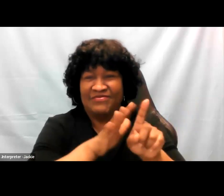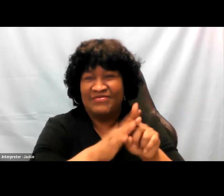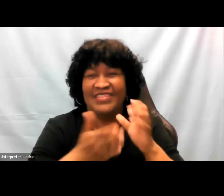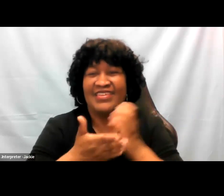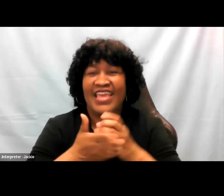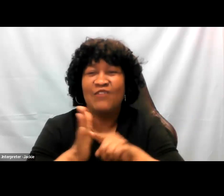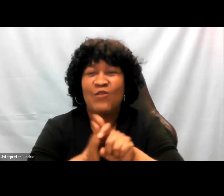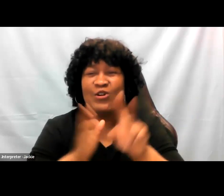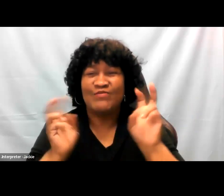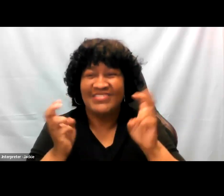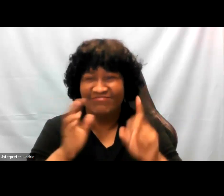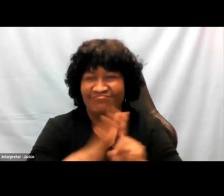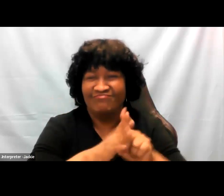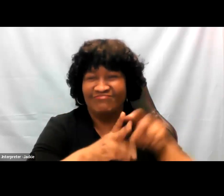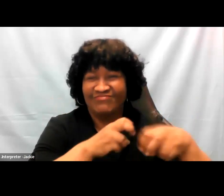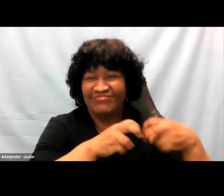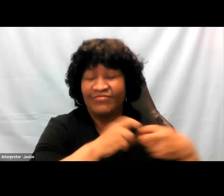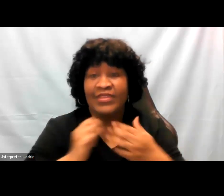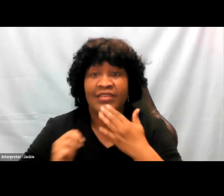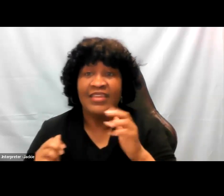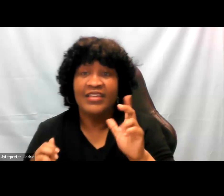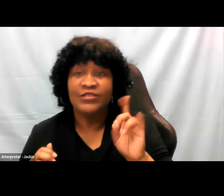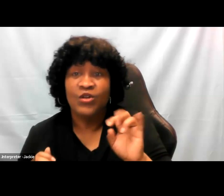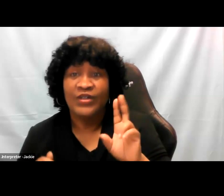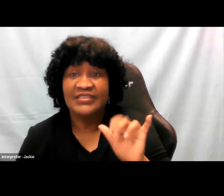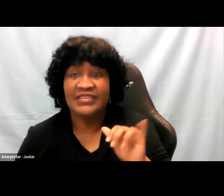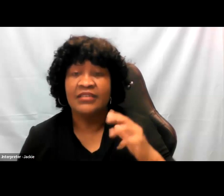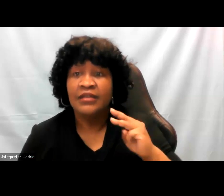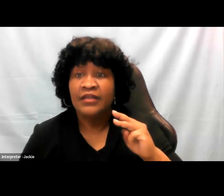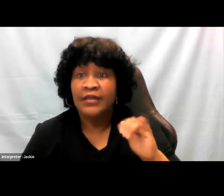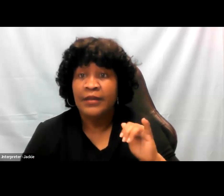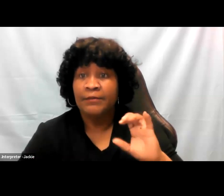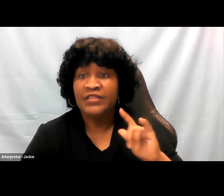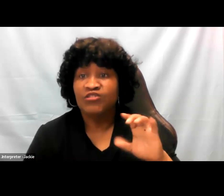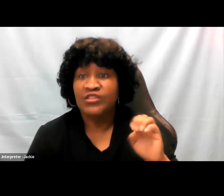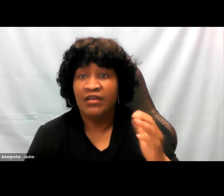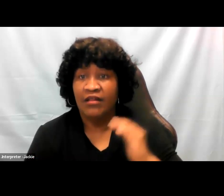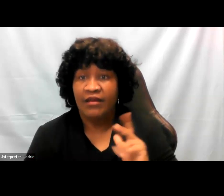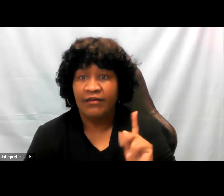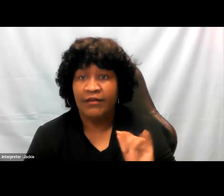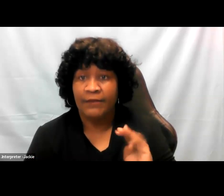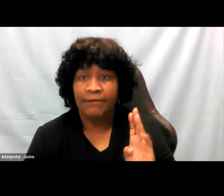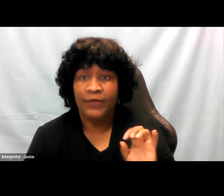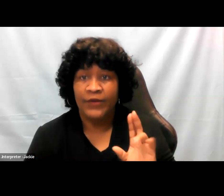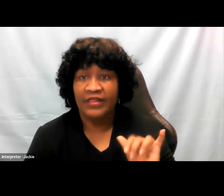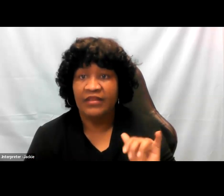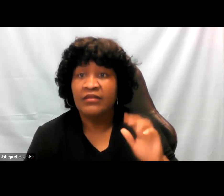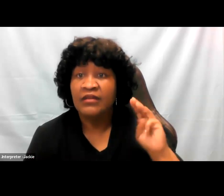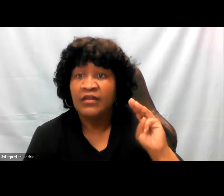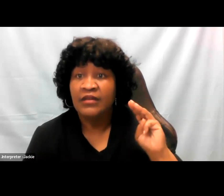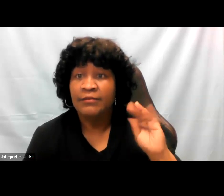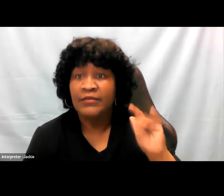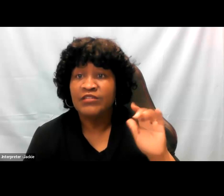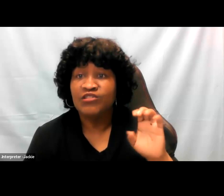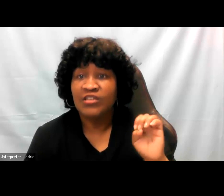Yeah. Thanks, Darcy. Michelle and then Kimberly. Well, thanks, Matt.